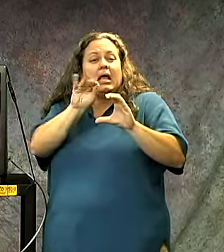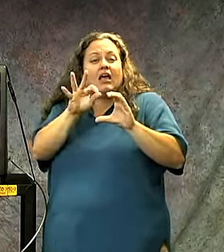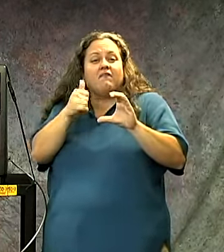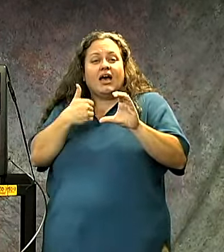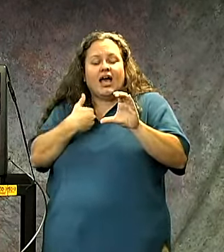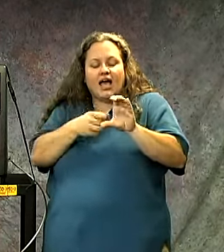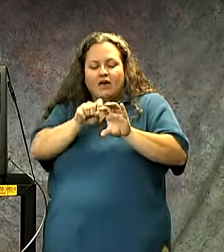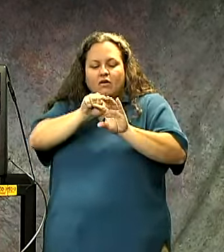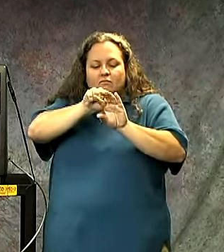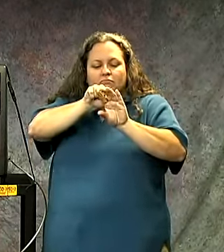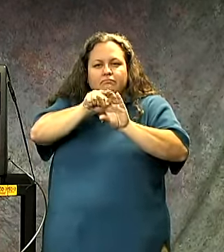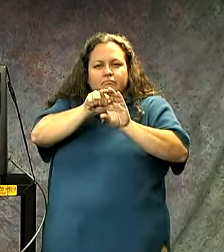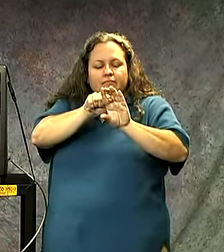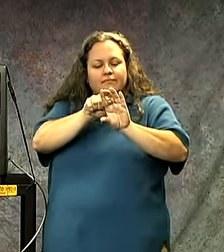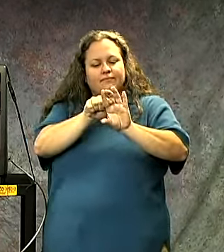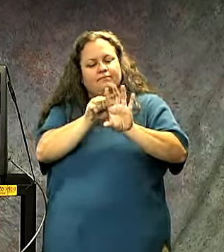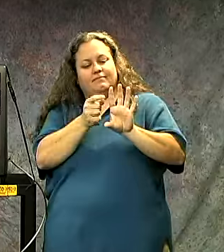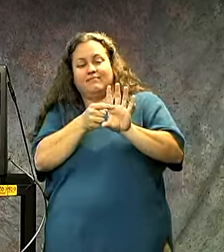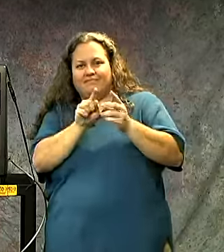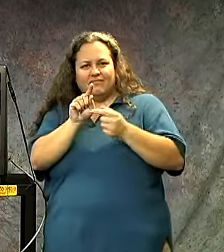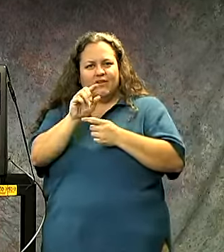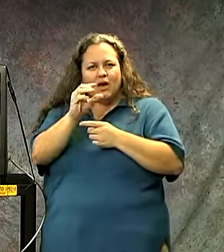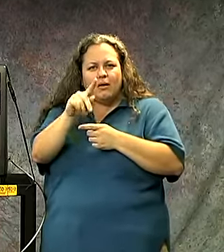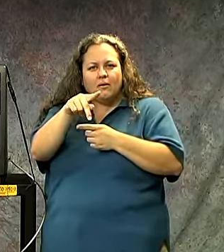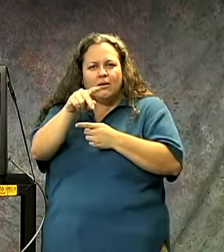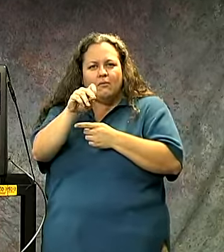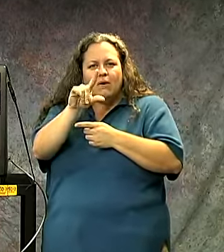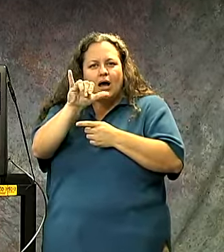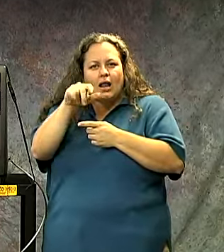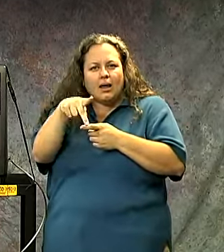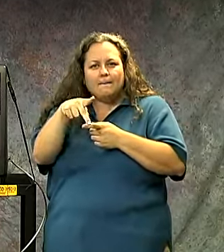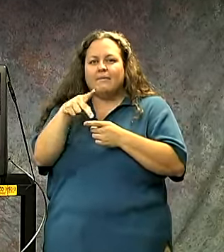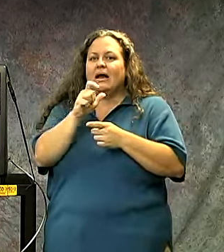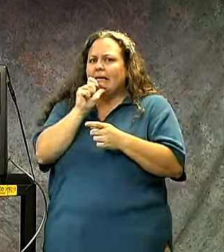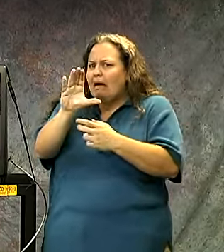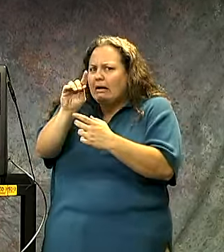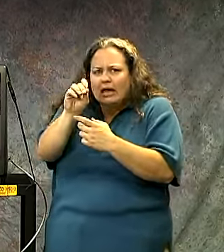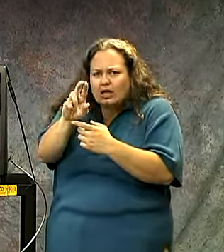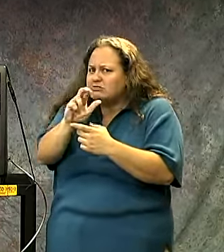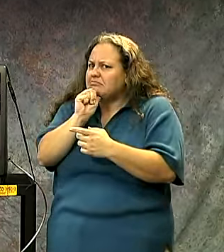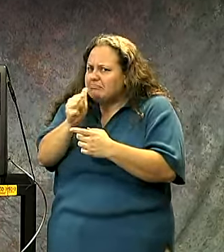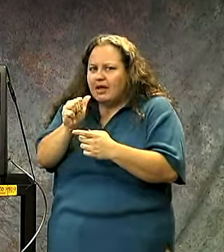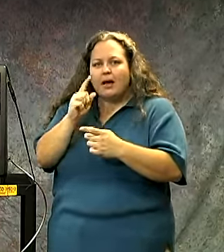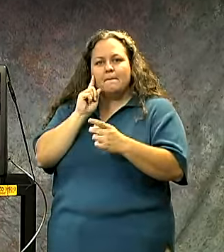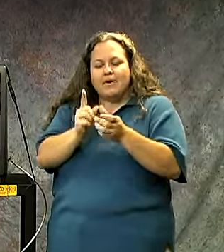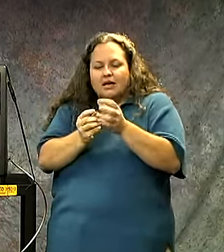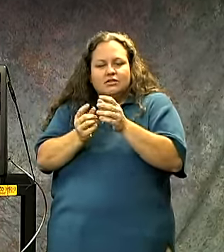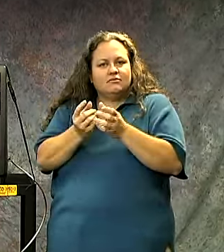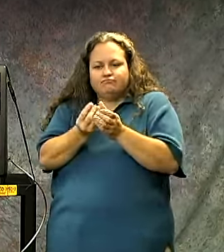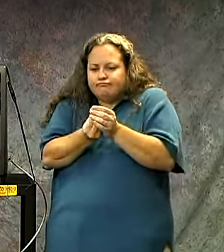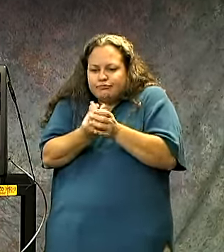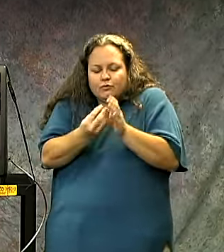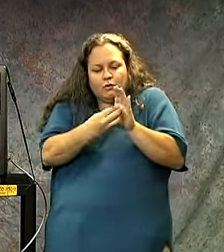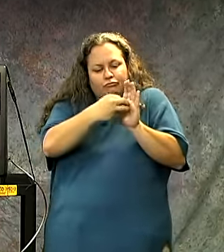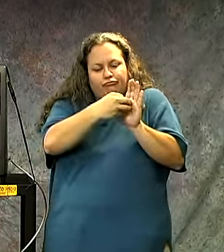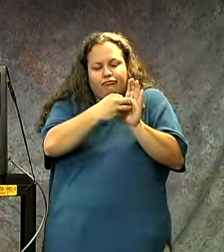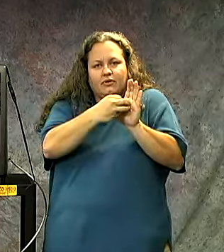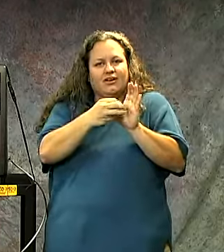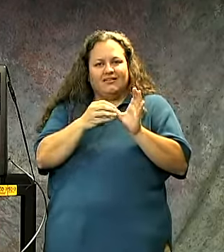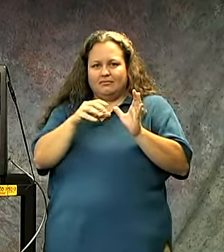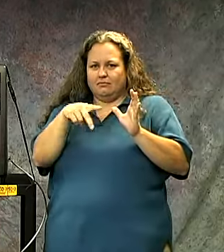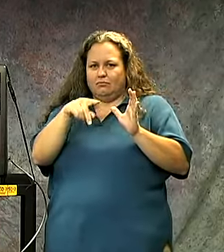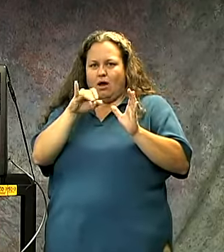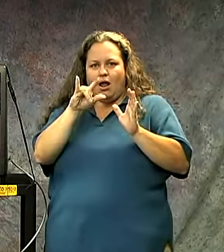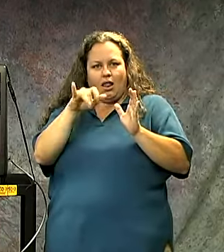small growths, which are called polyps, which are not cancerous, they are just growths. Polyps themselves are not